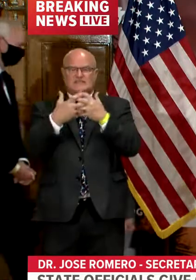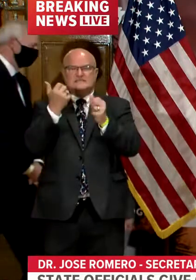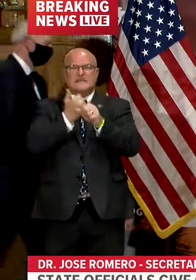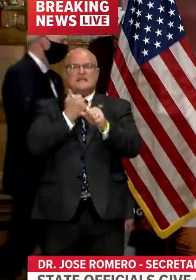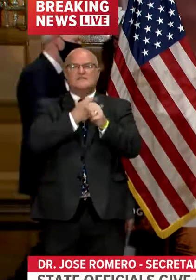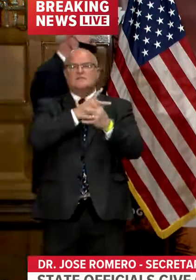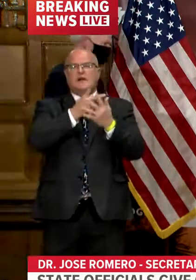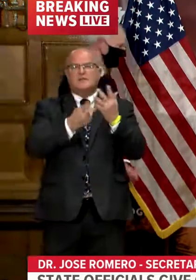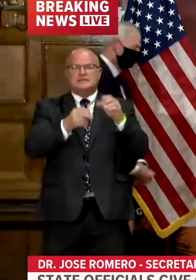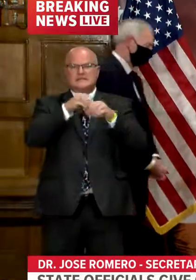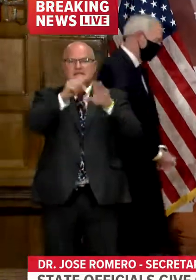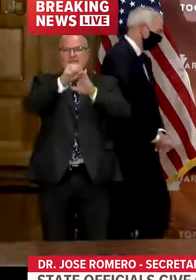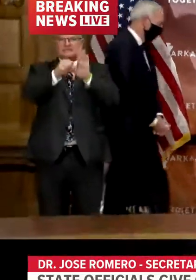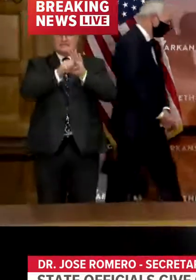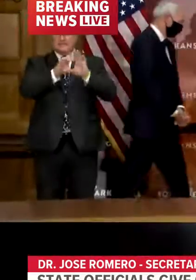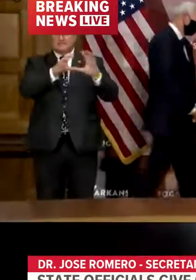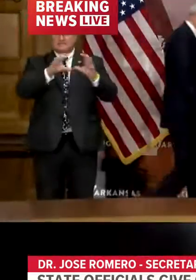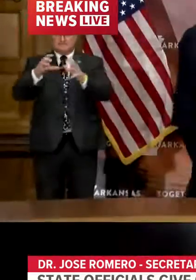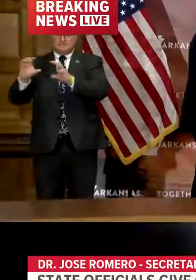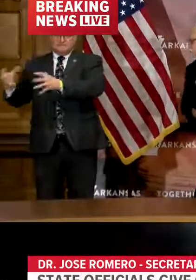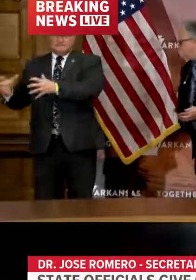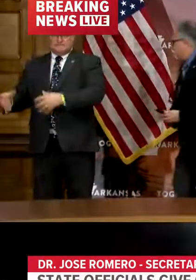population, each state.